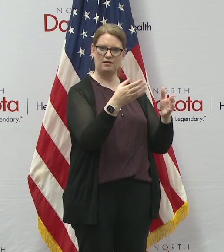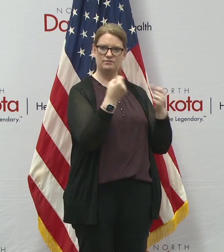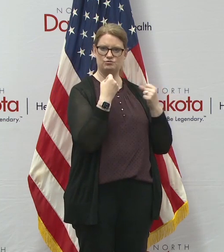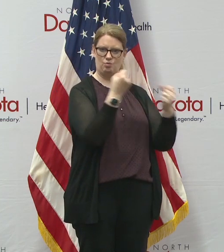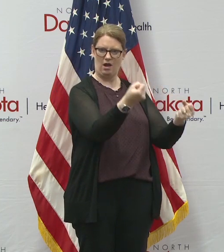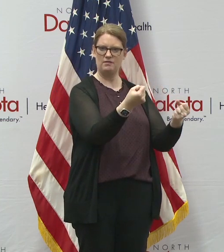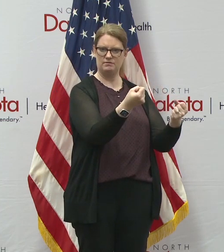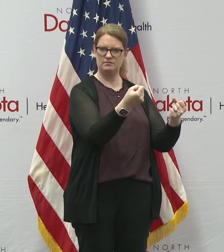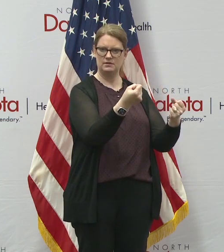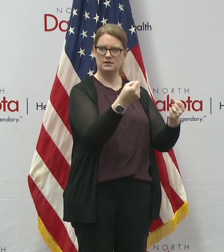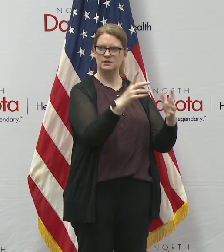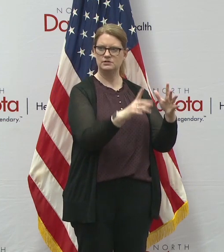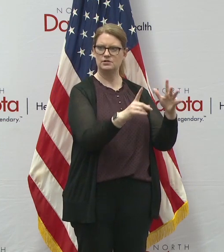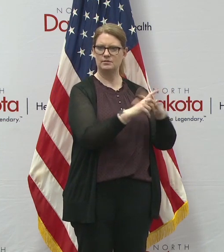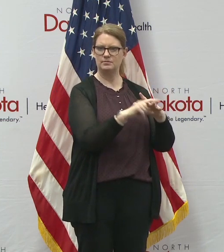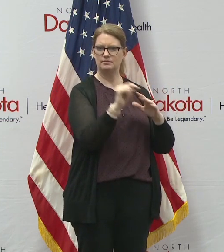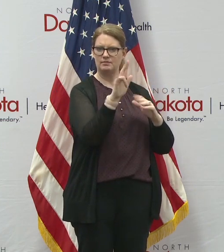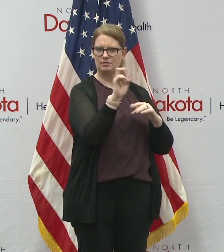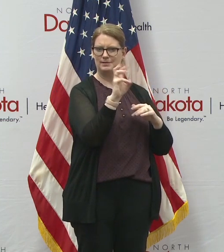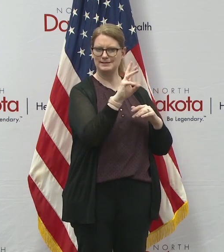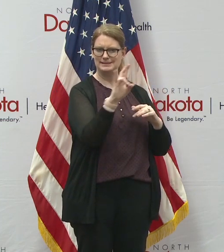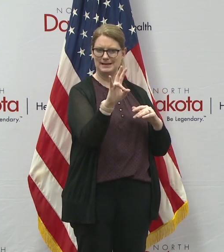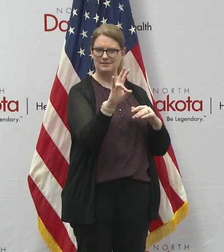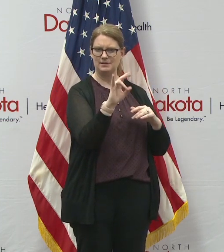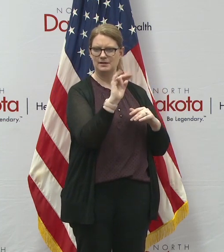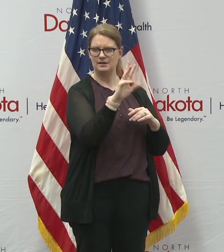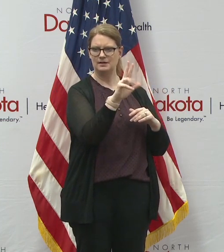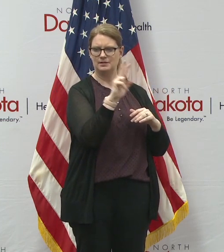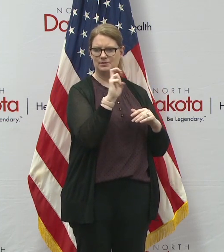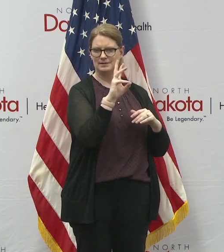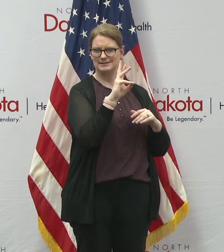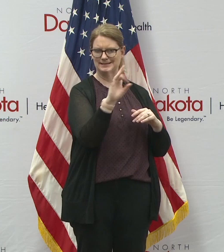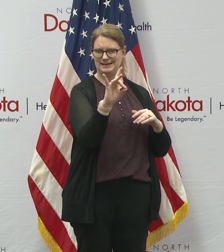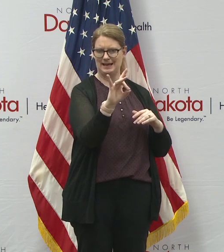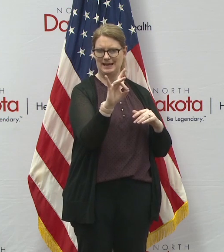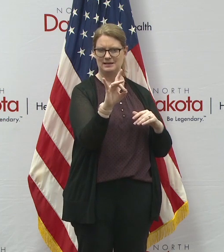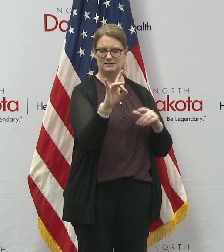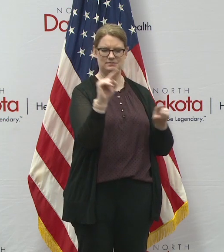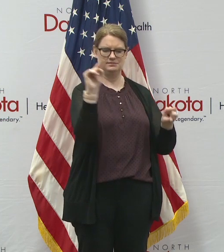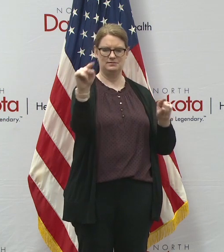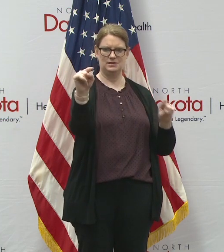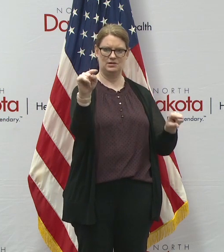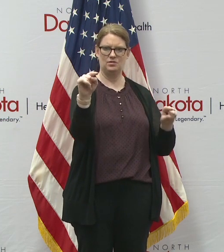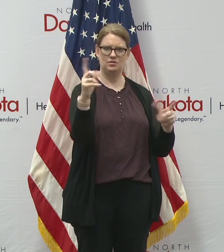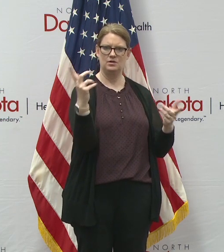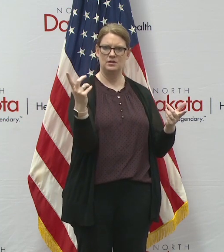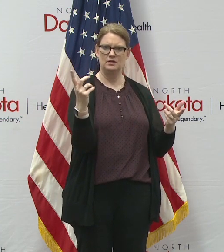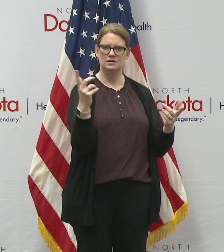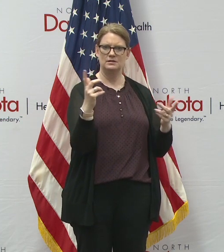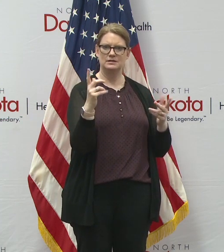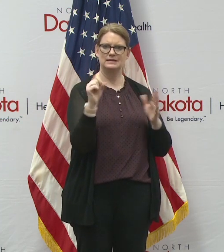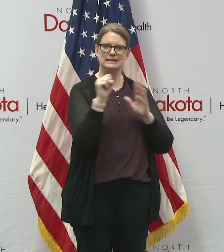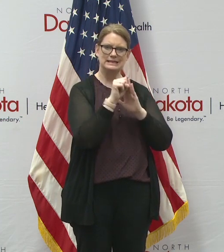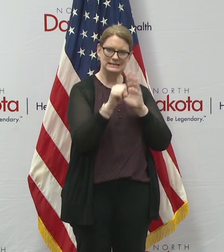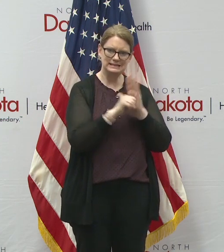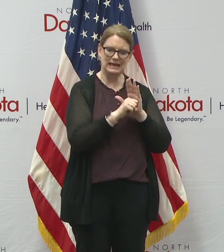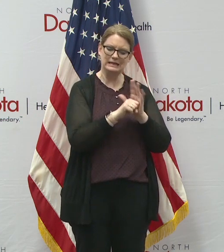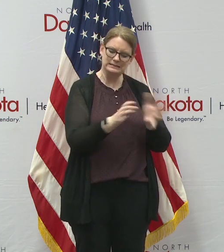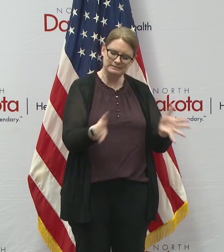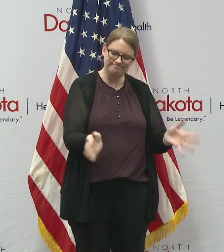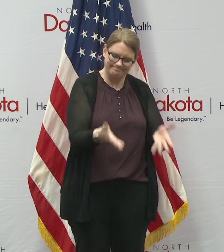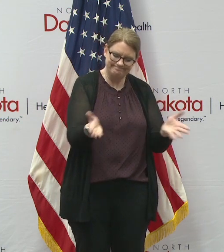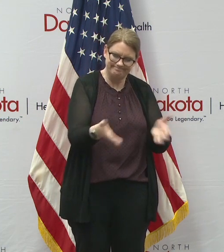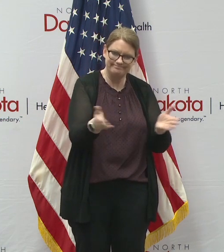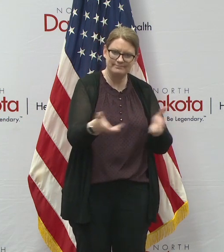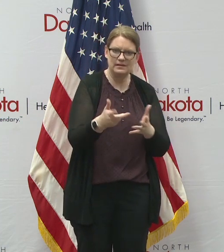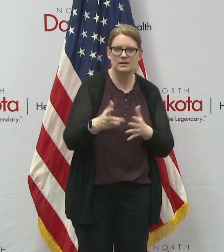did 367 and 368 at the two different locations, the state is driving that.